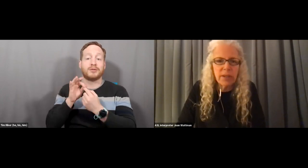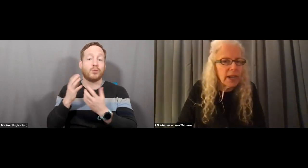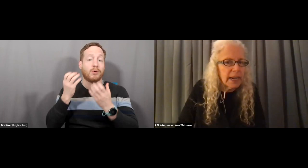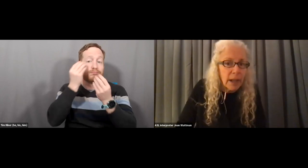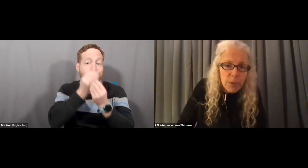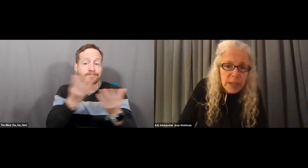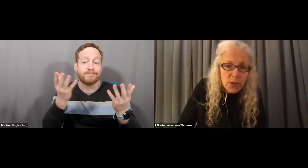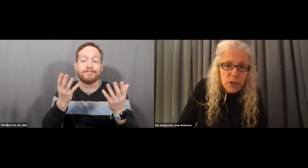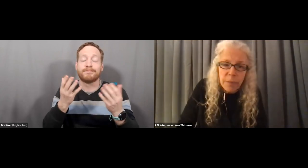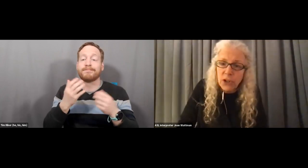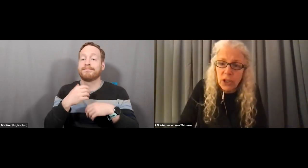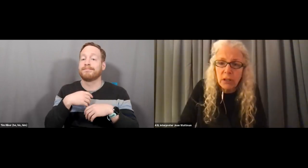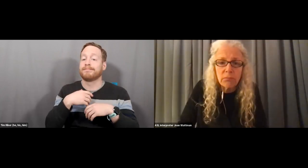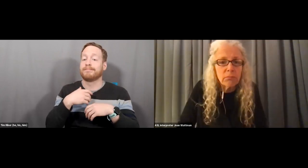any announcements or special